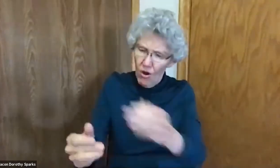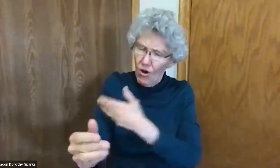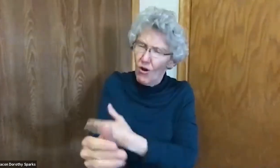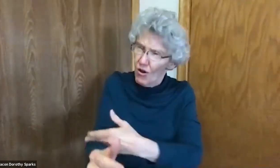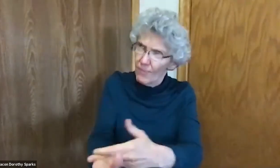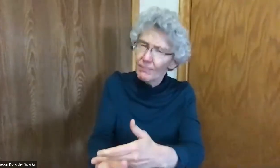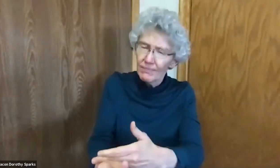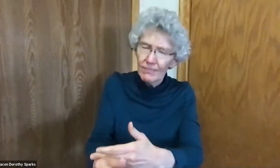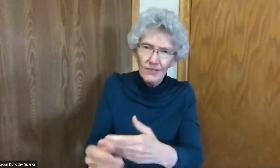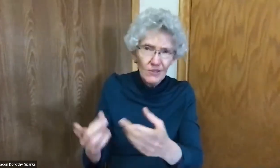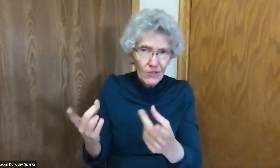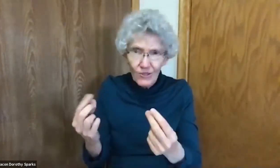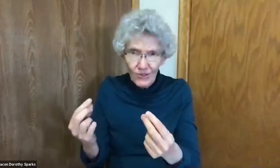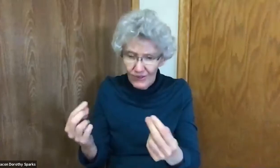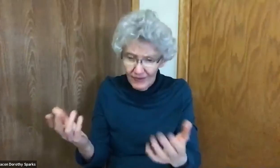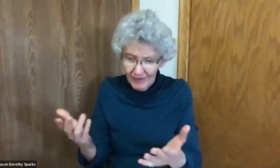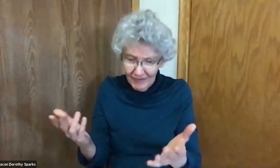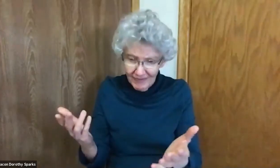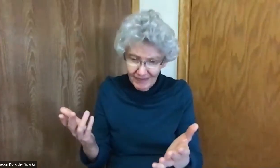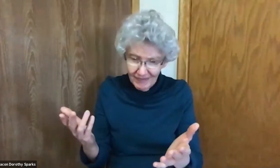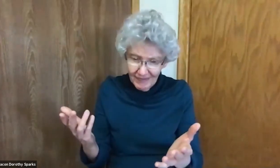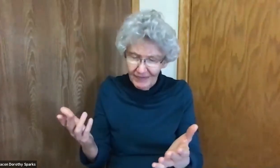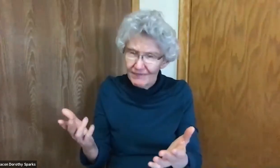You have stretched out your mighty arm.